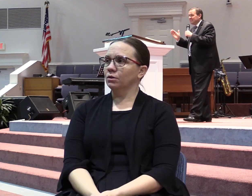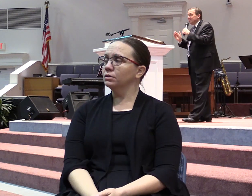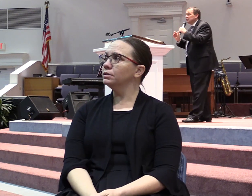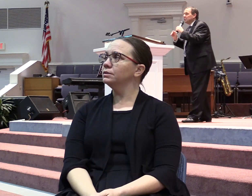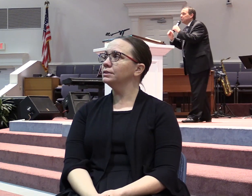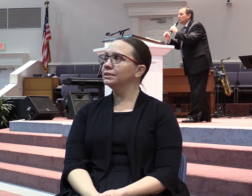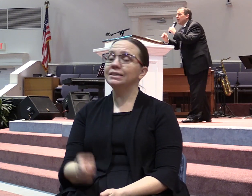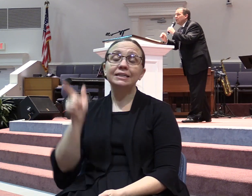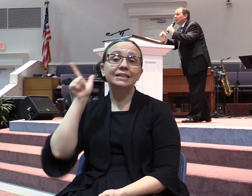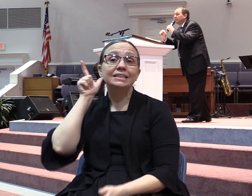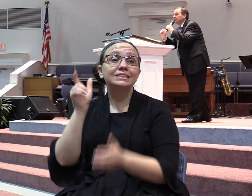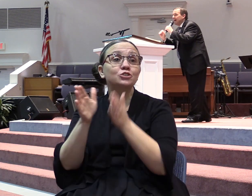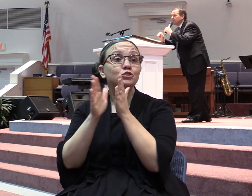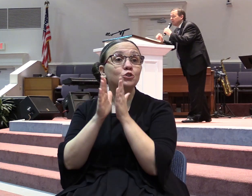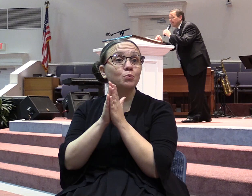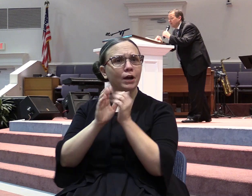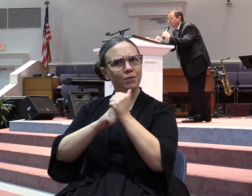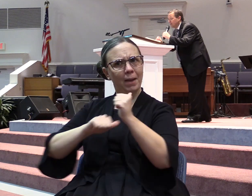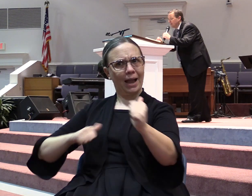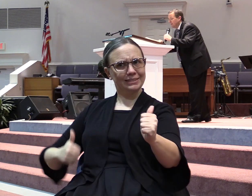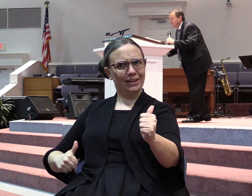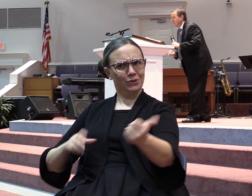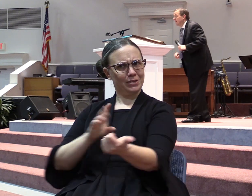All right. Listen to the prayer of the backslider.